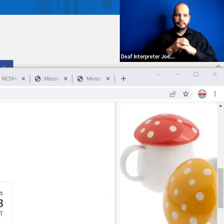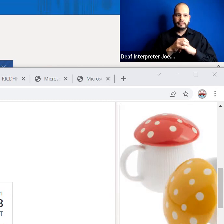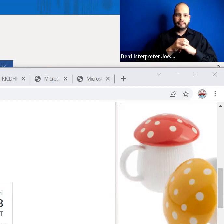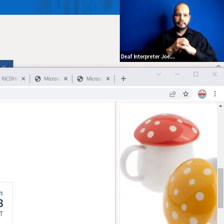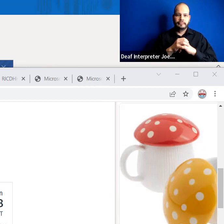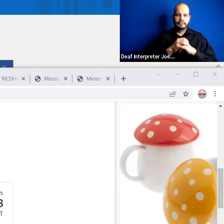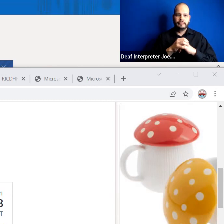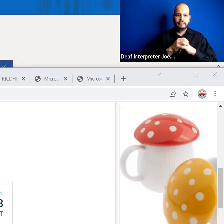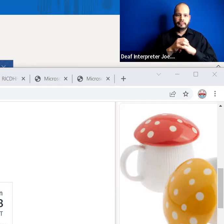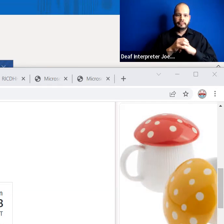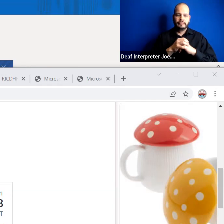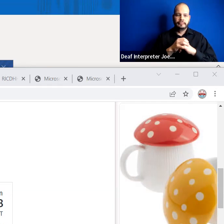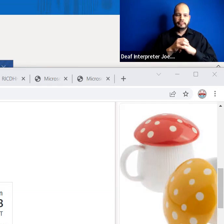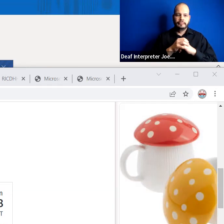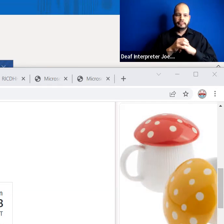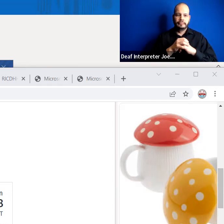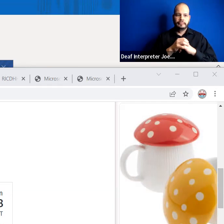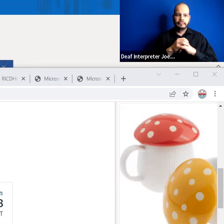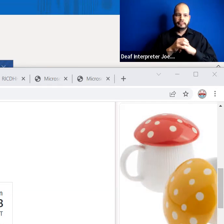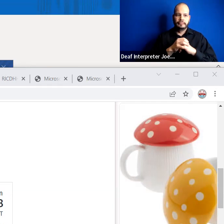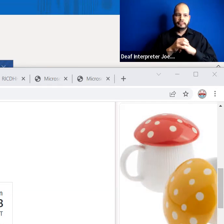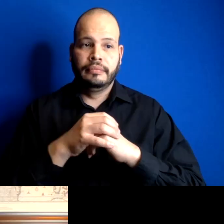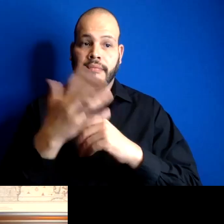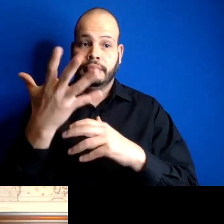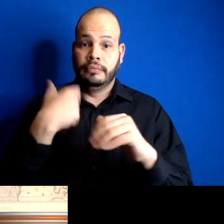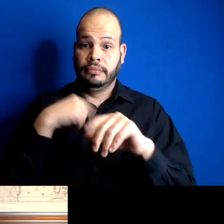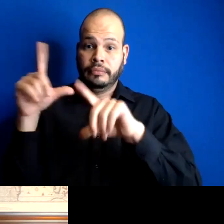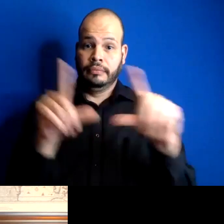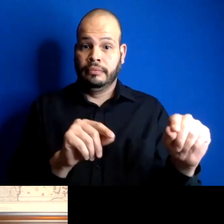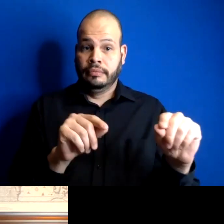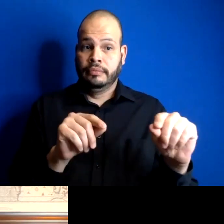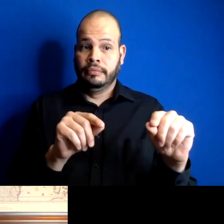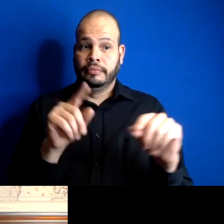Would you like me to close screen share? Yes, please.